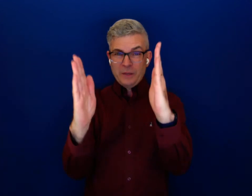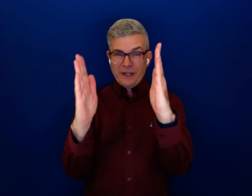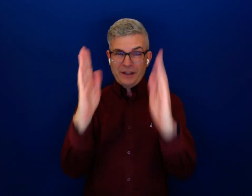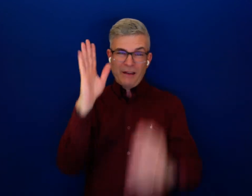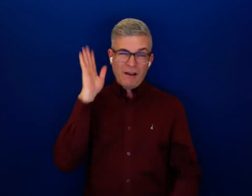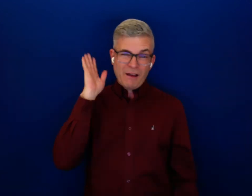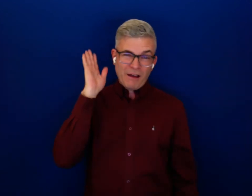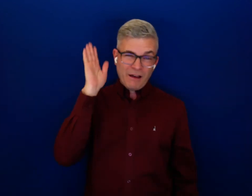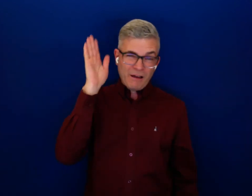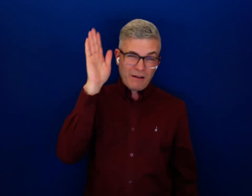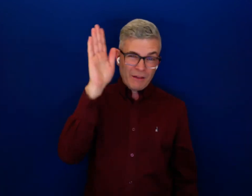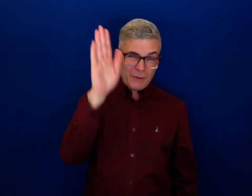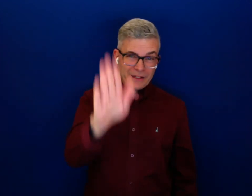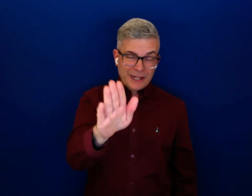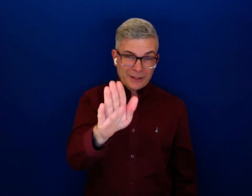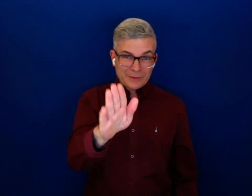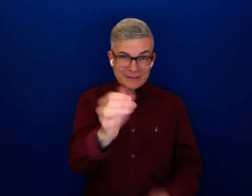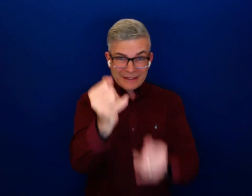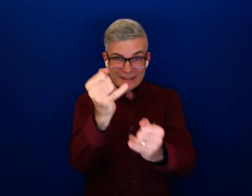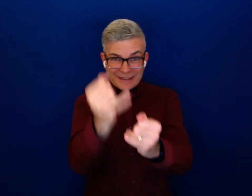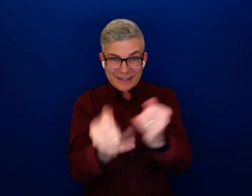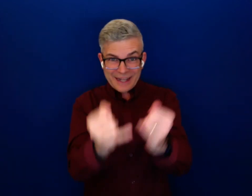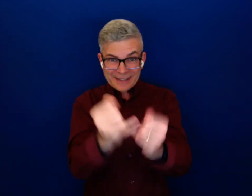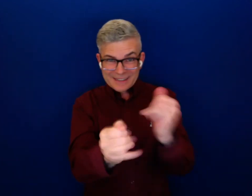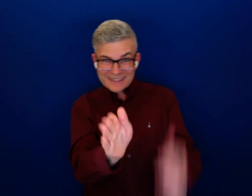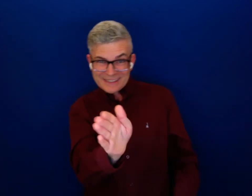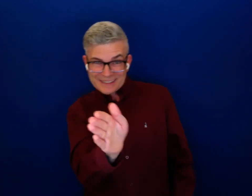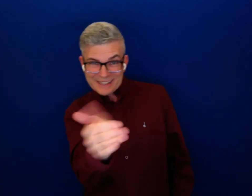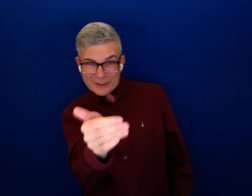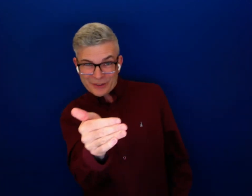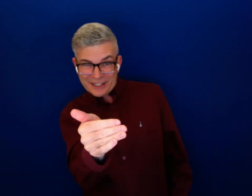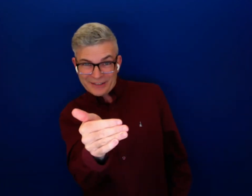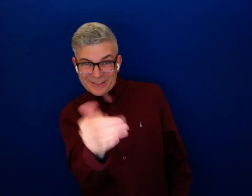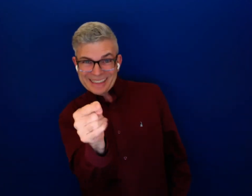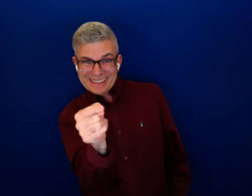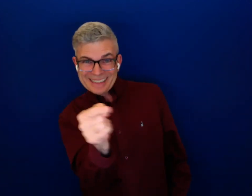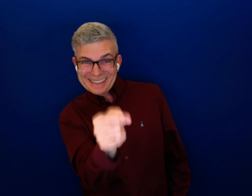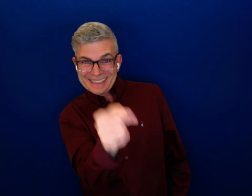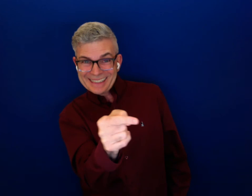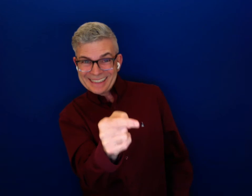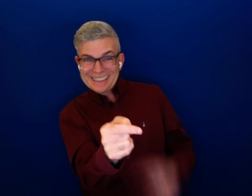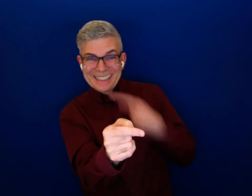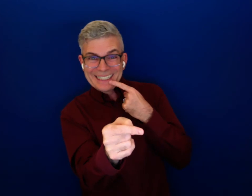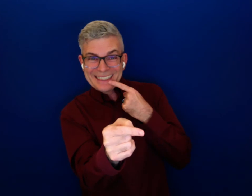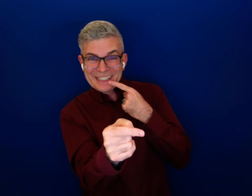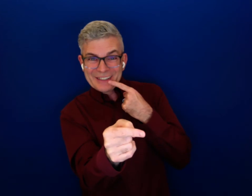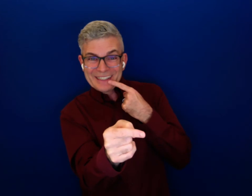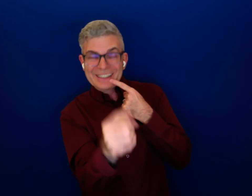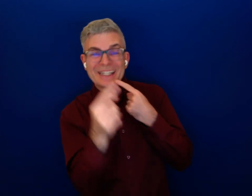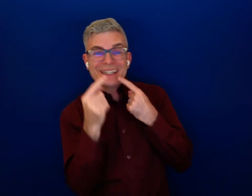hallway, all the way down, last on your left. There it is. And